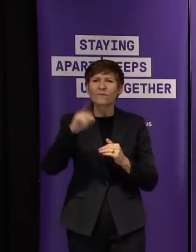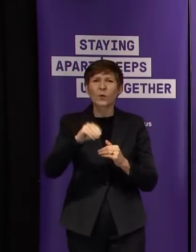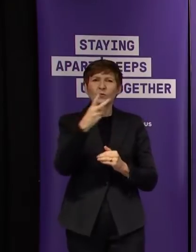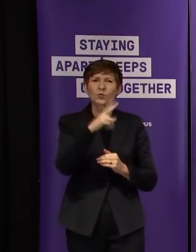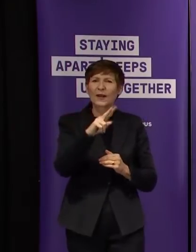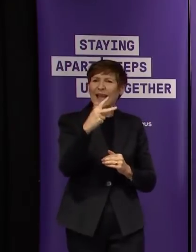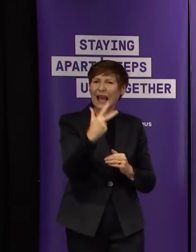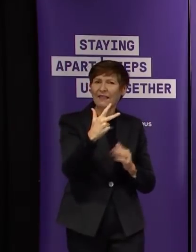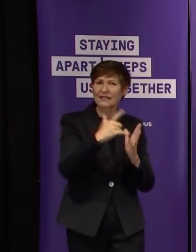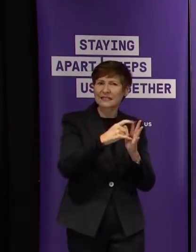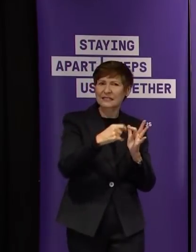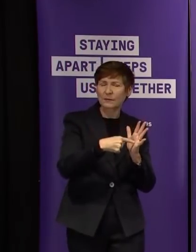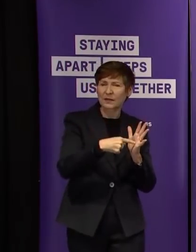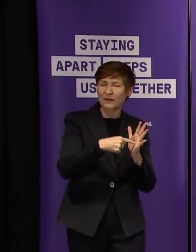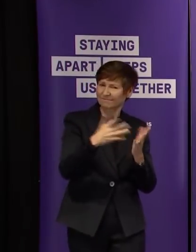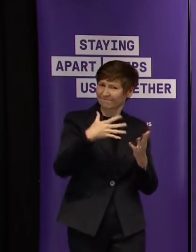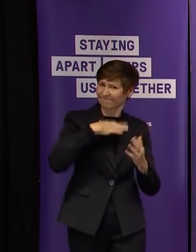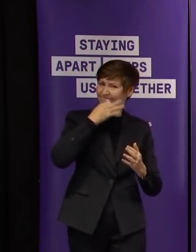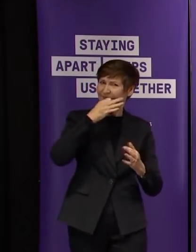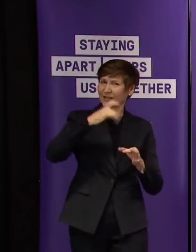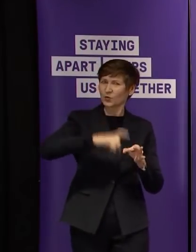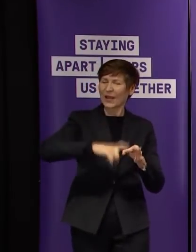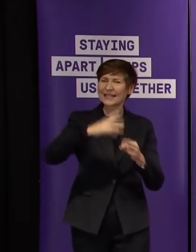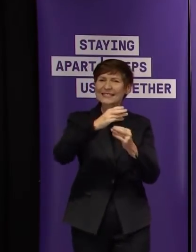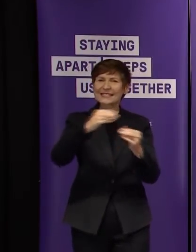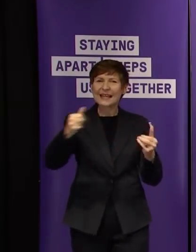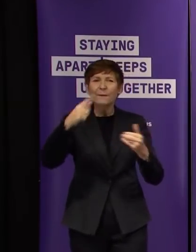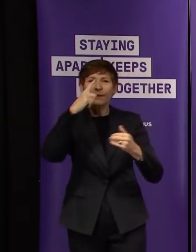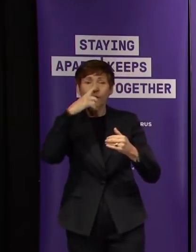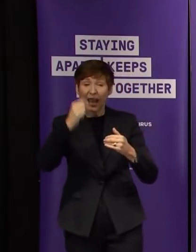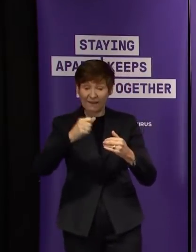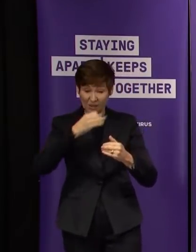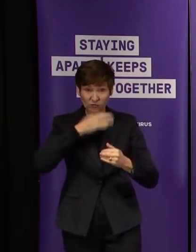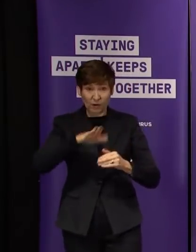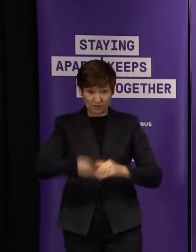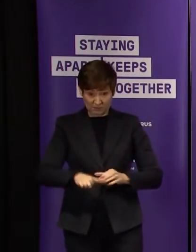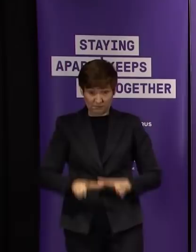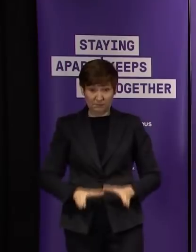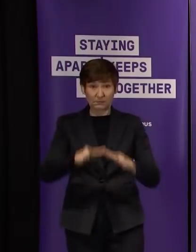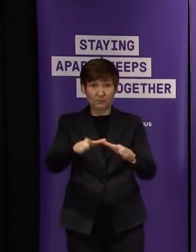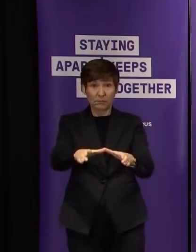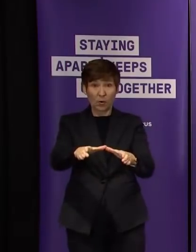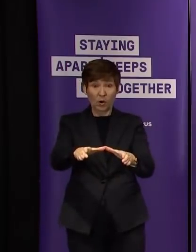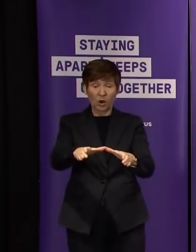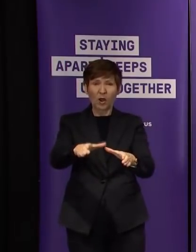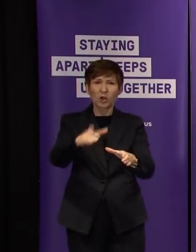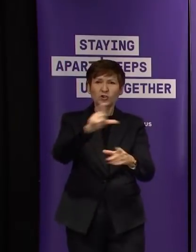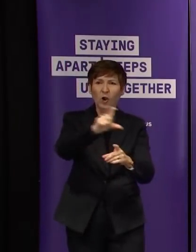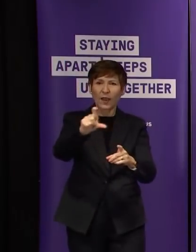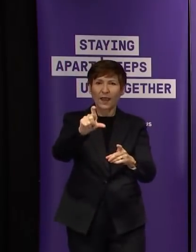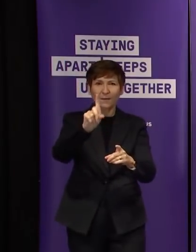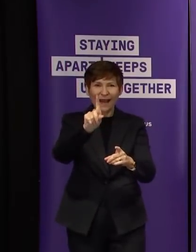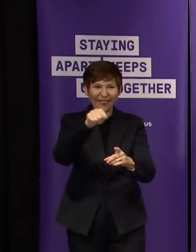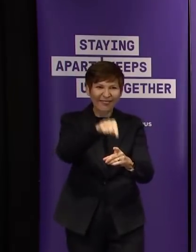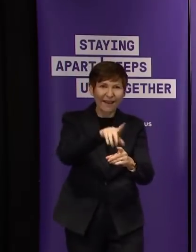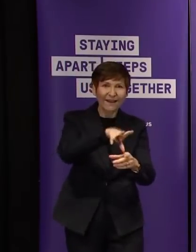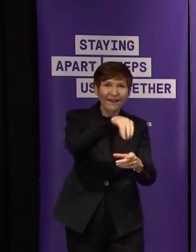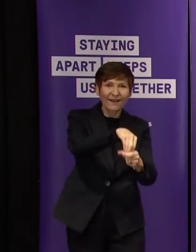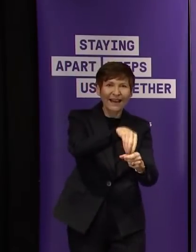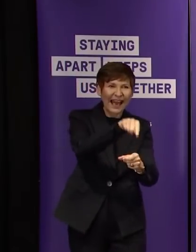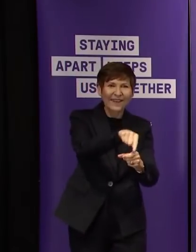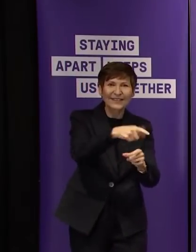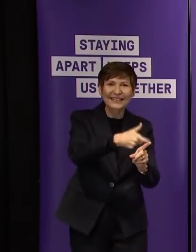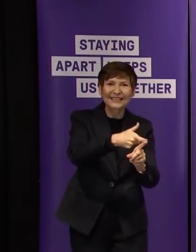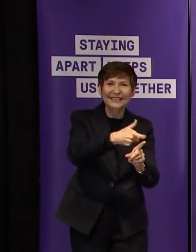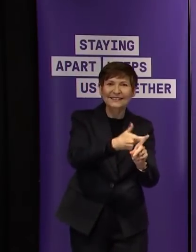do a combined childcare and they do kinder at childcare, for example? Okay, so it will be the kinder programs